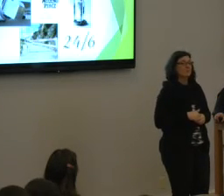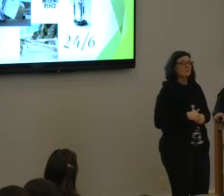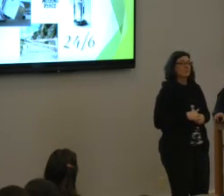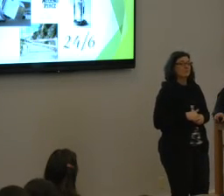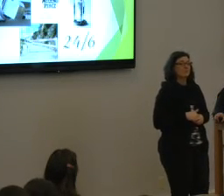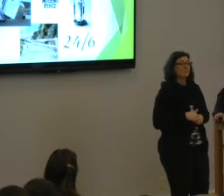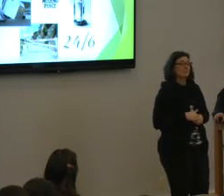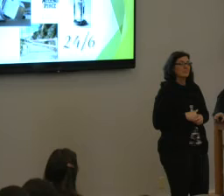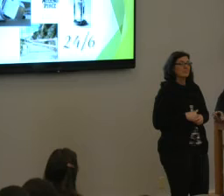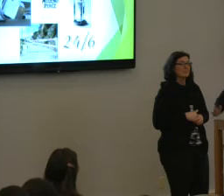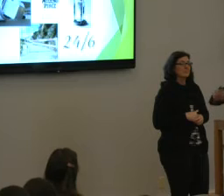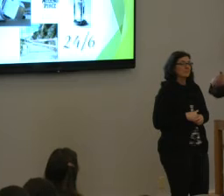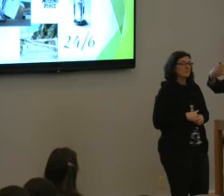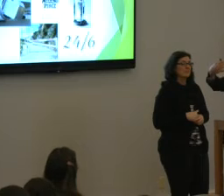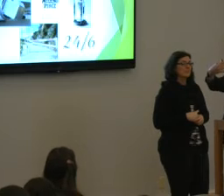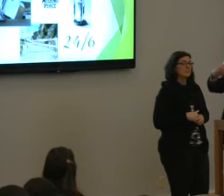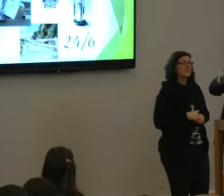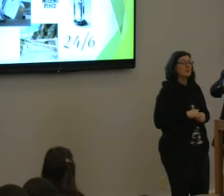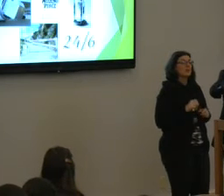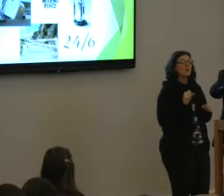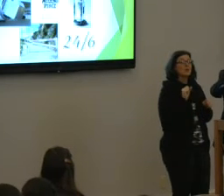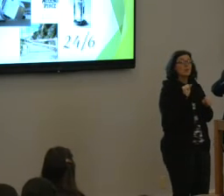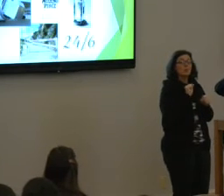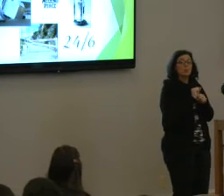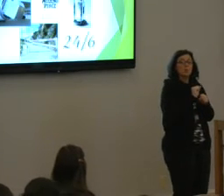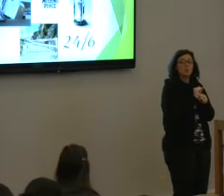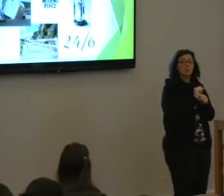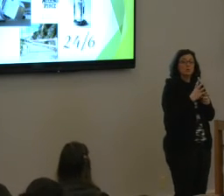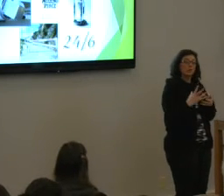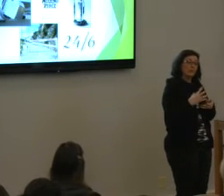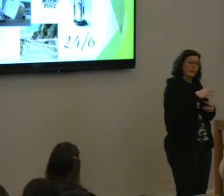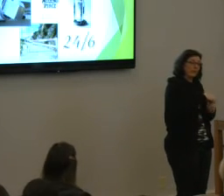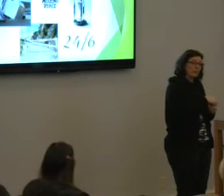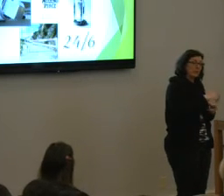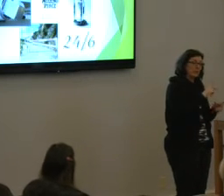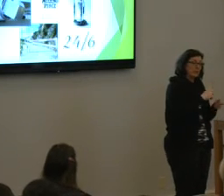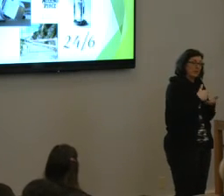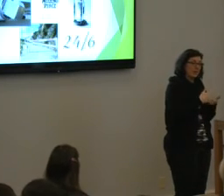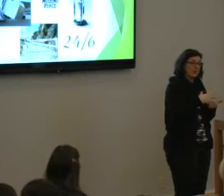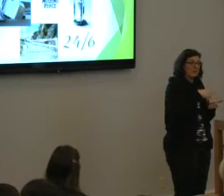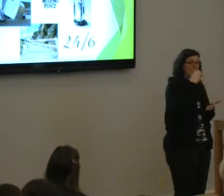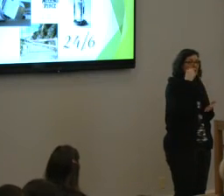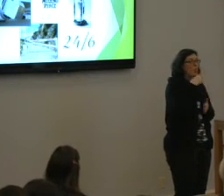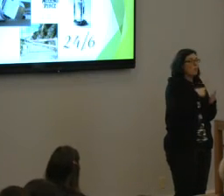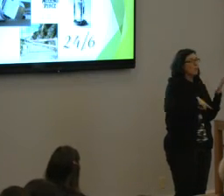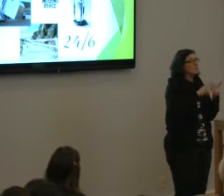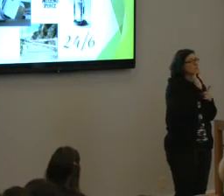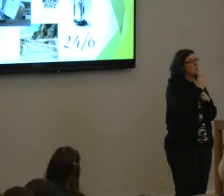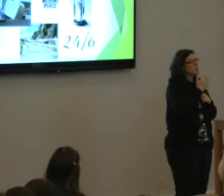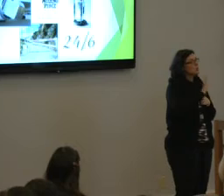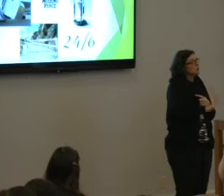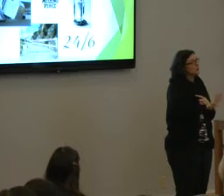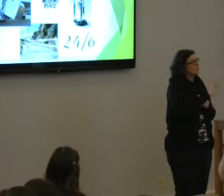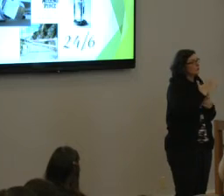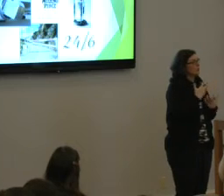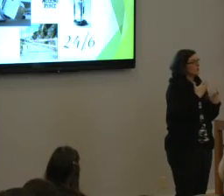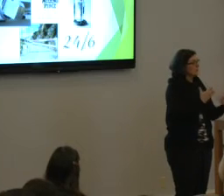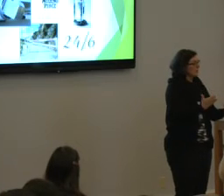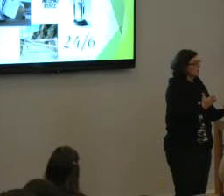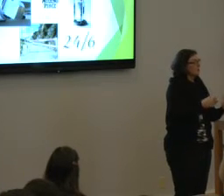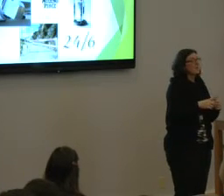Think about it. So it doesn't, as you work to include people and help them learn what's the culture of your congregation, then